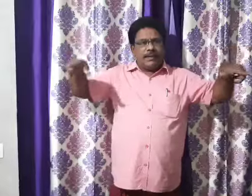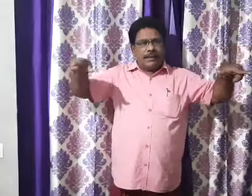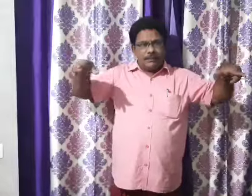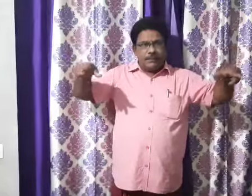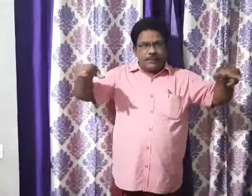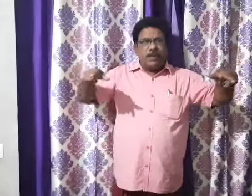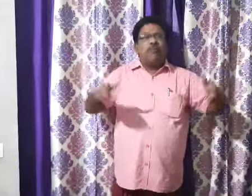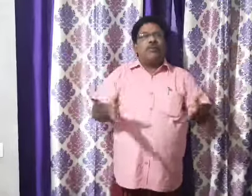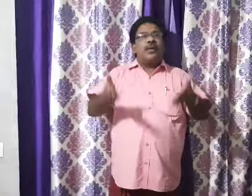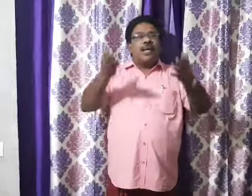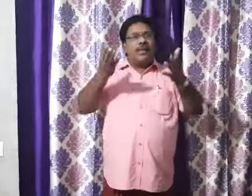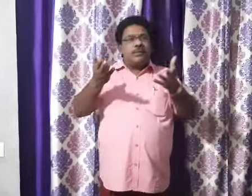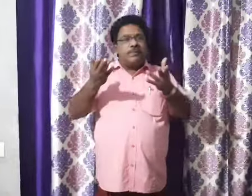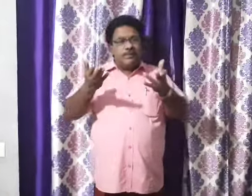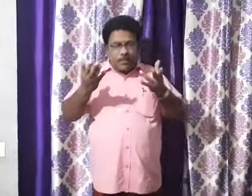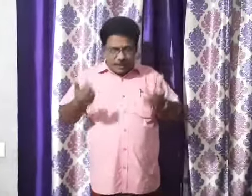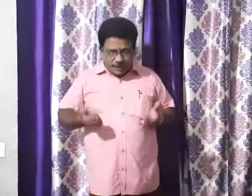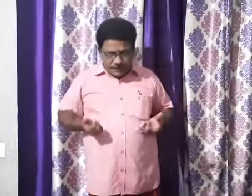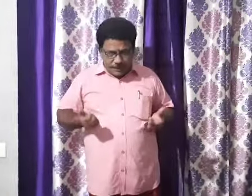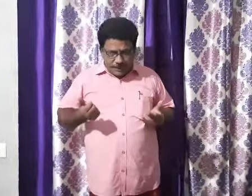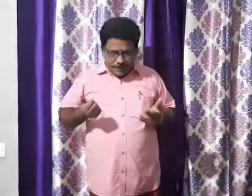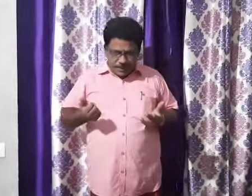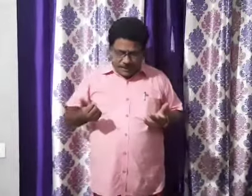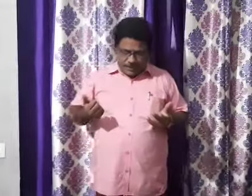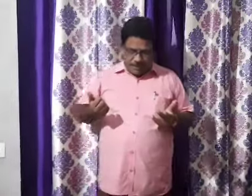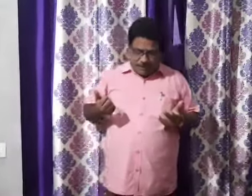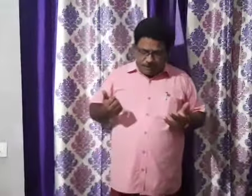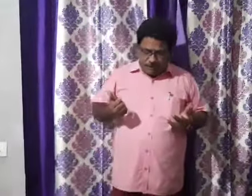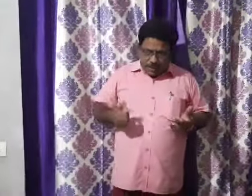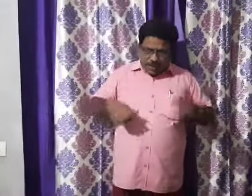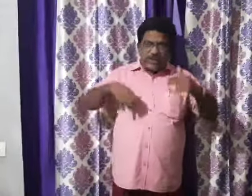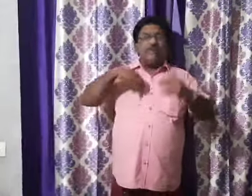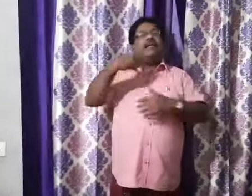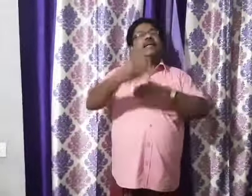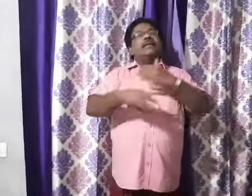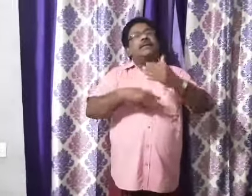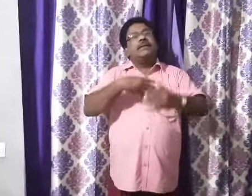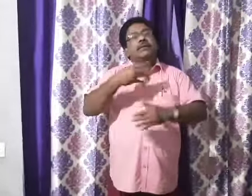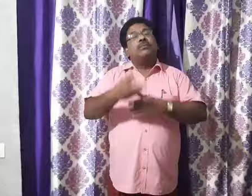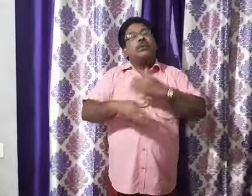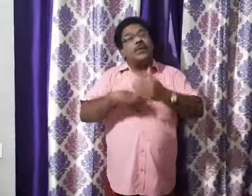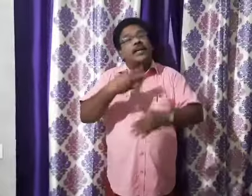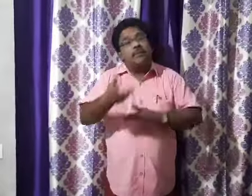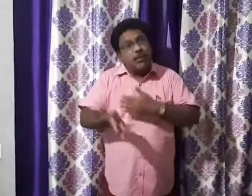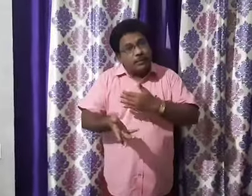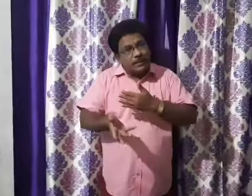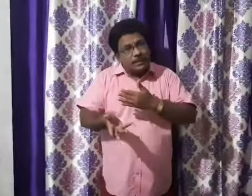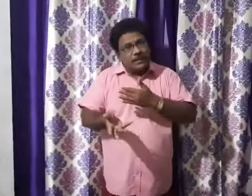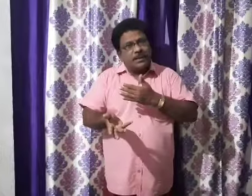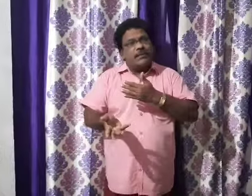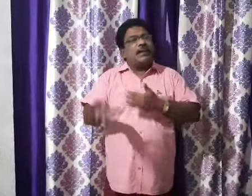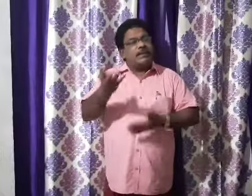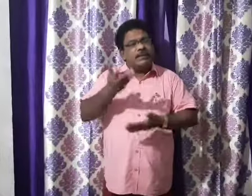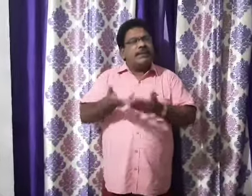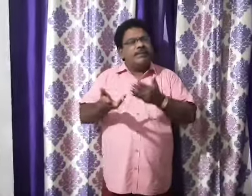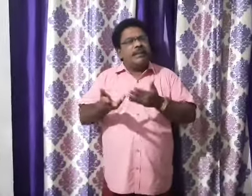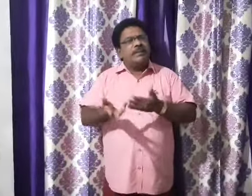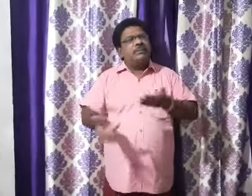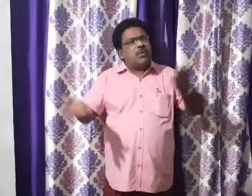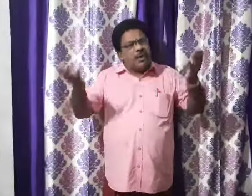area, more land could be brought under cultivation. And it will lead to more employment. For example, in a village, more and